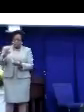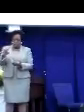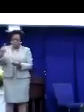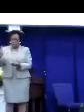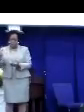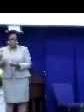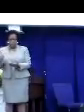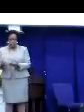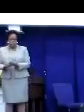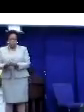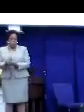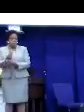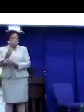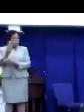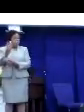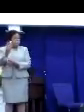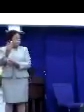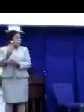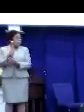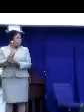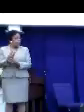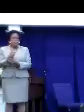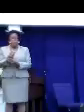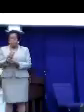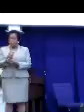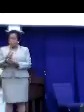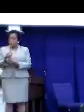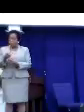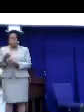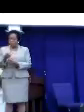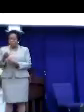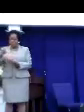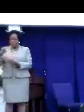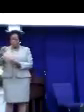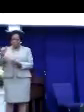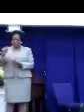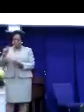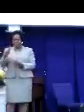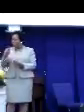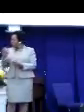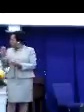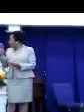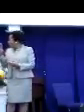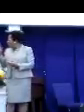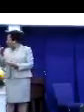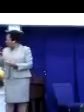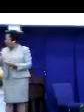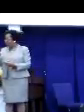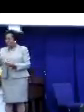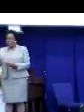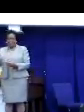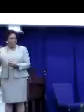Okay. Usually it comes up on ear. That's the ear, stop. Come up on the